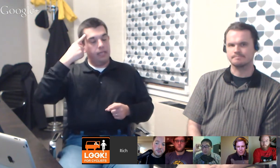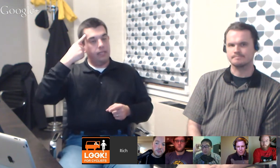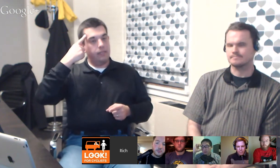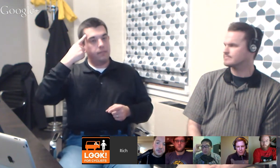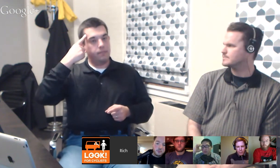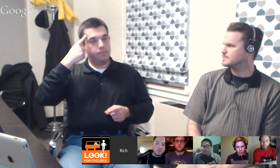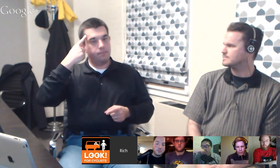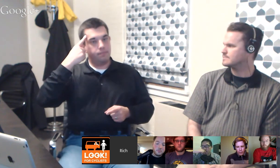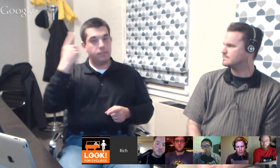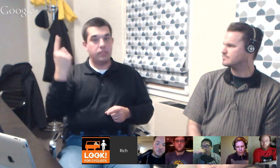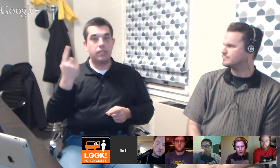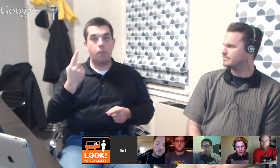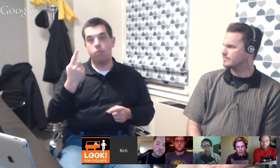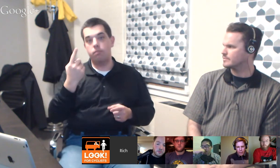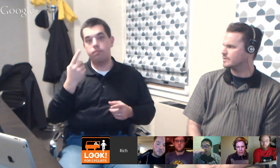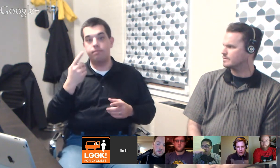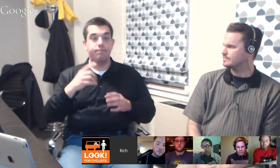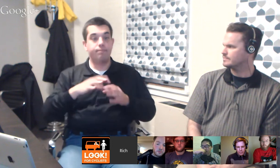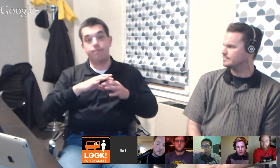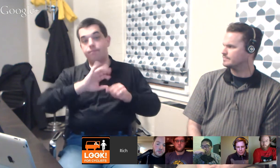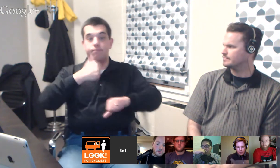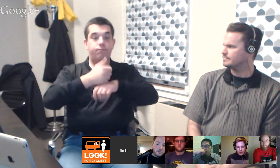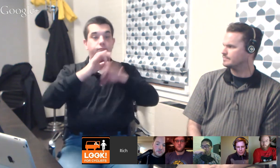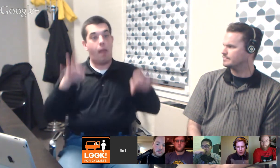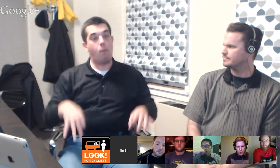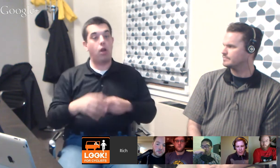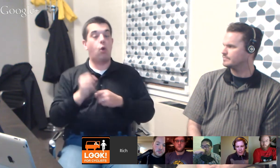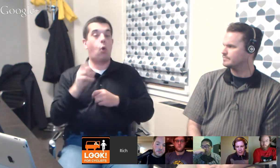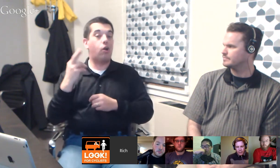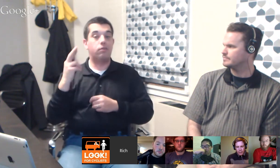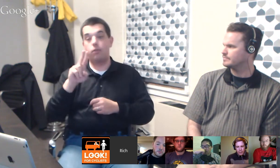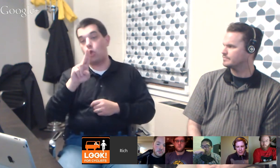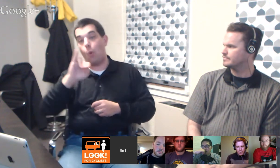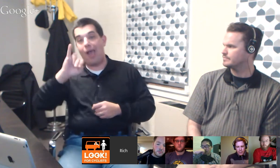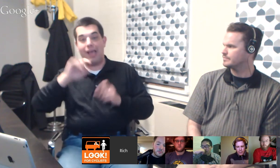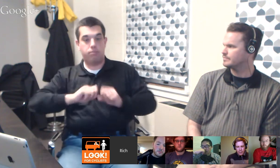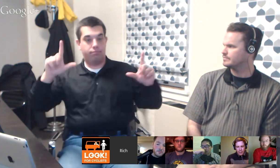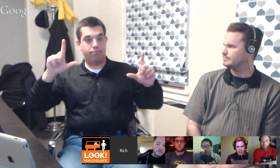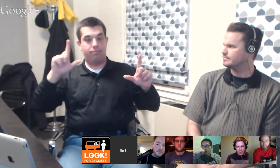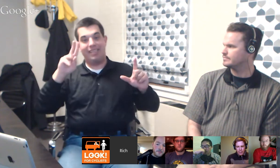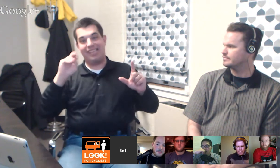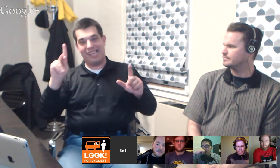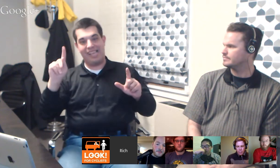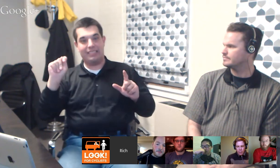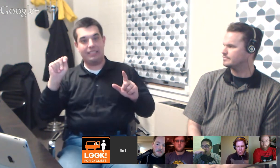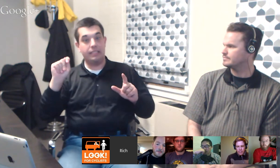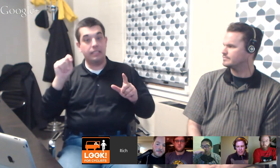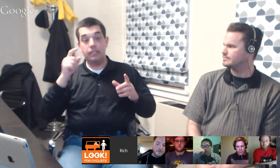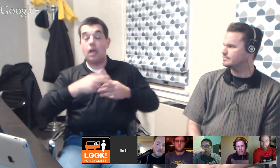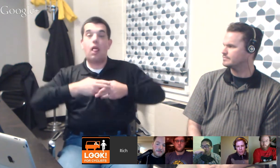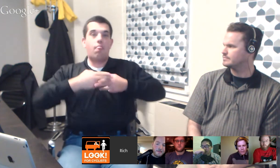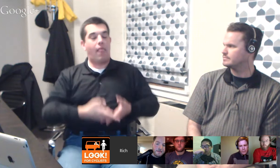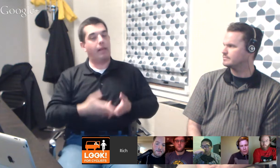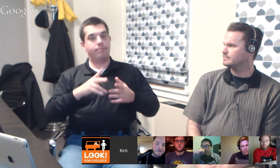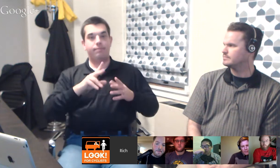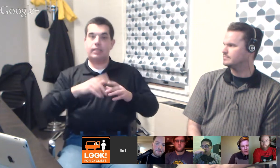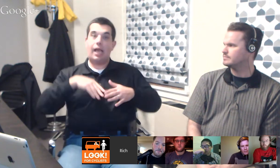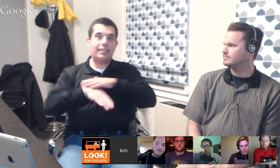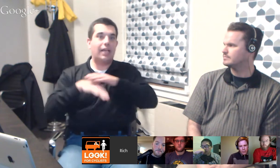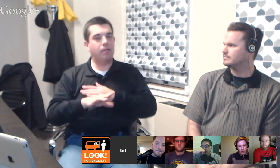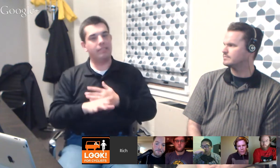whenever some framework or some UI kit is claiming accessibility, you have to take it with a grain of